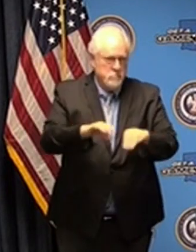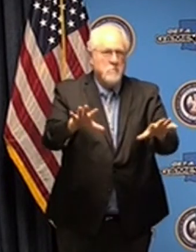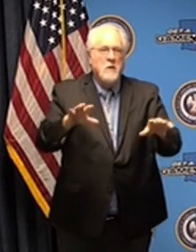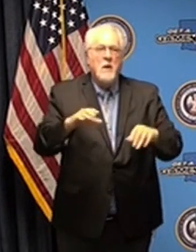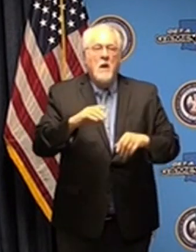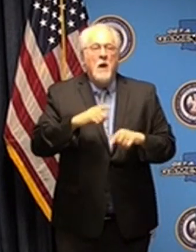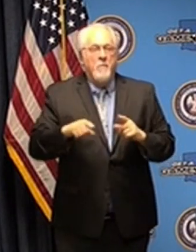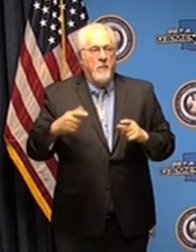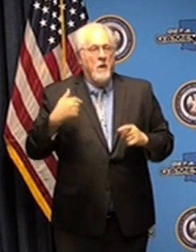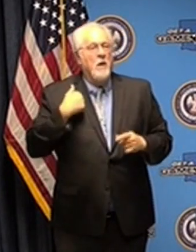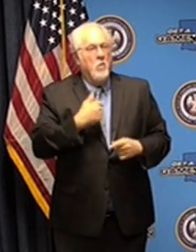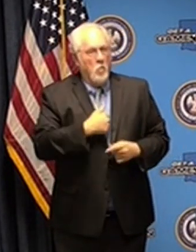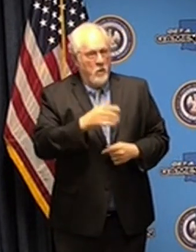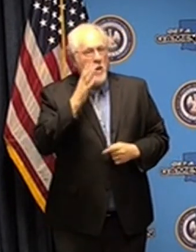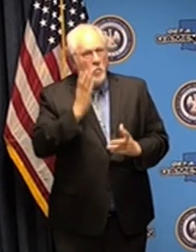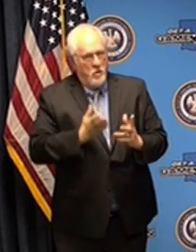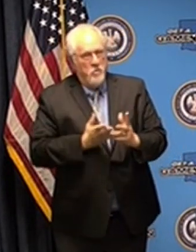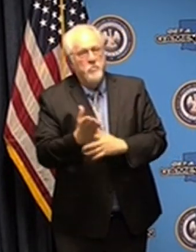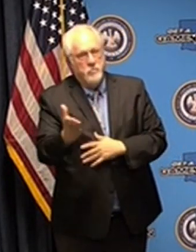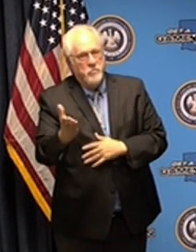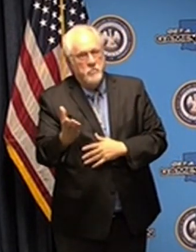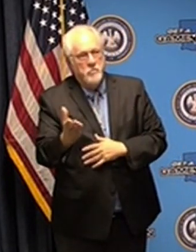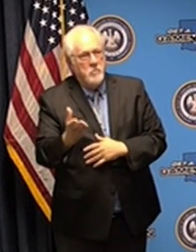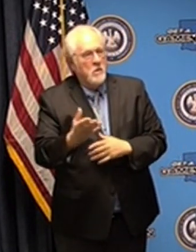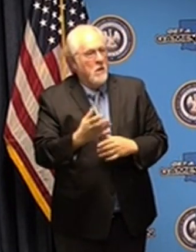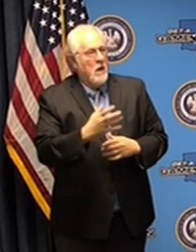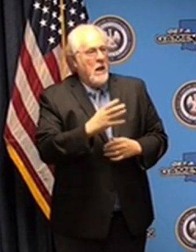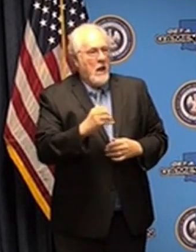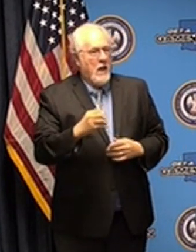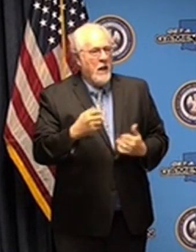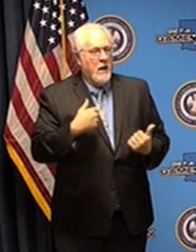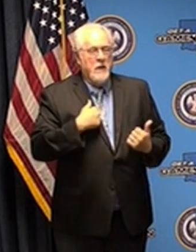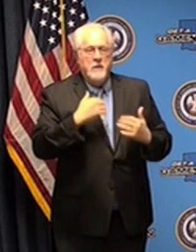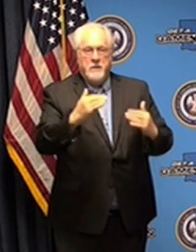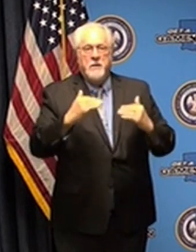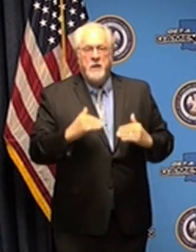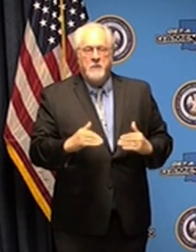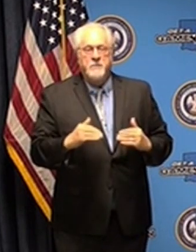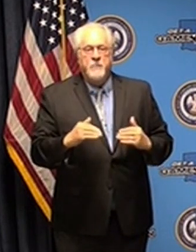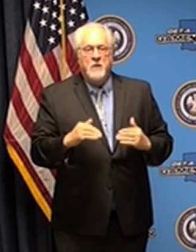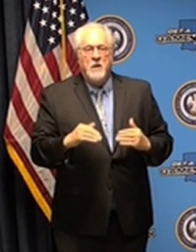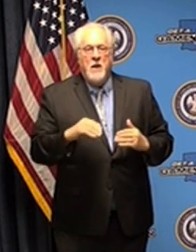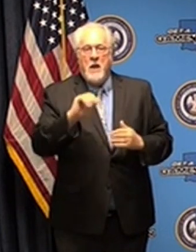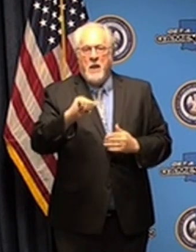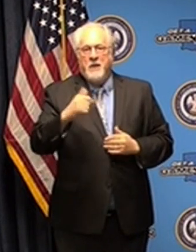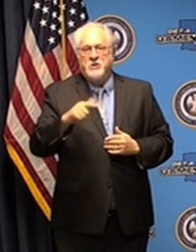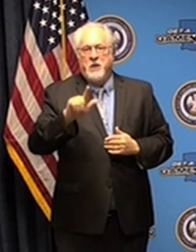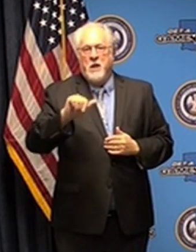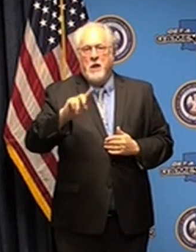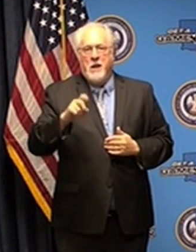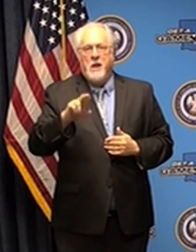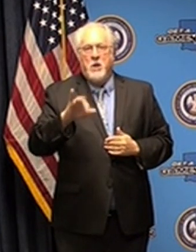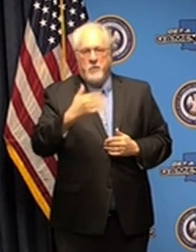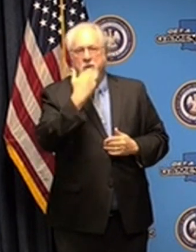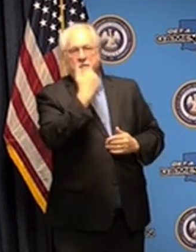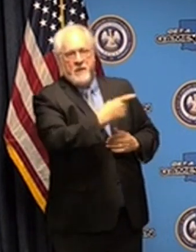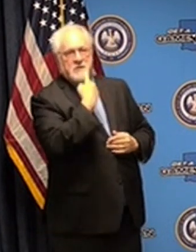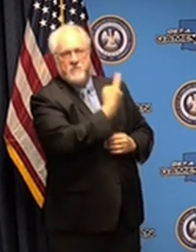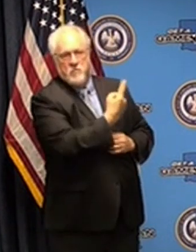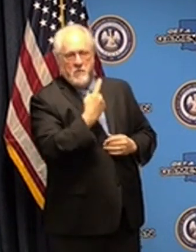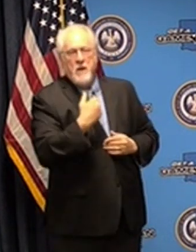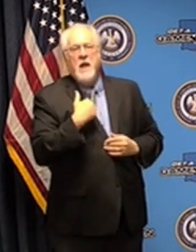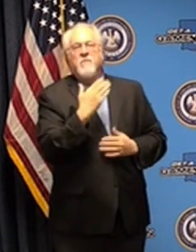place. But we are going to get through this. And I'm going to be followed here by Attorney General Jeff Landry. I want to thank him for